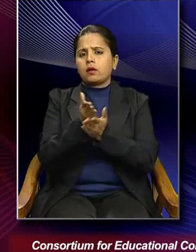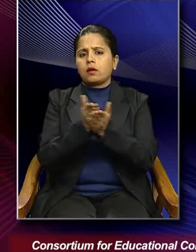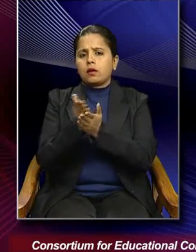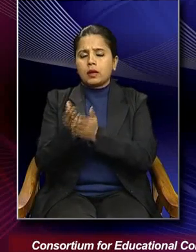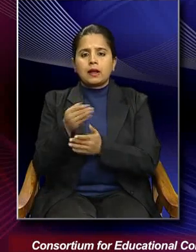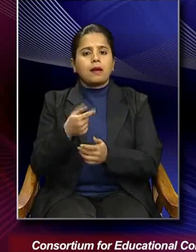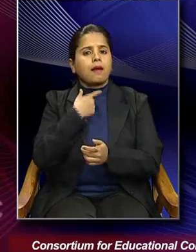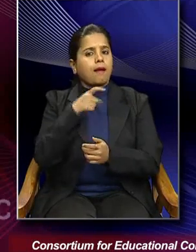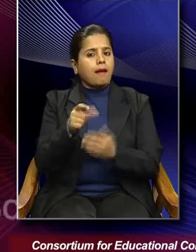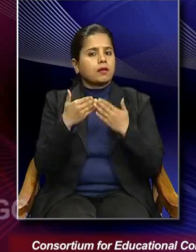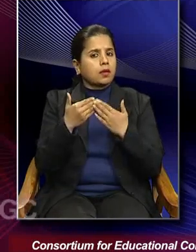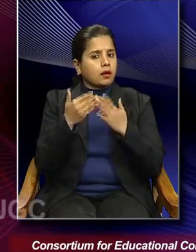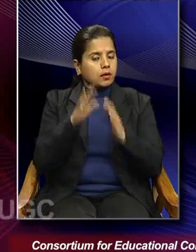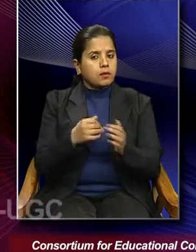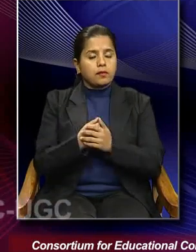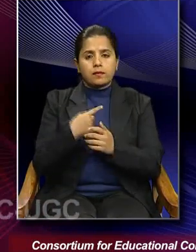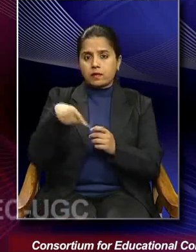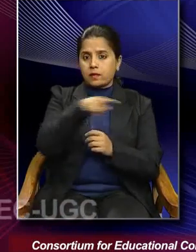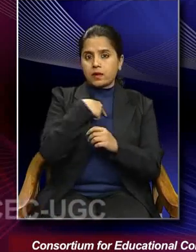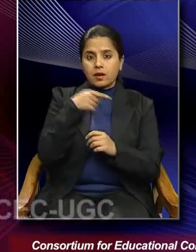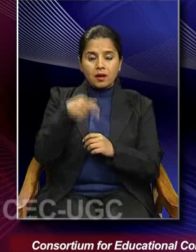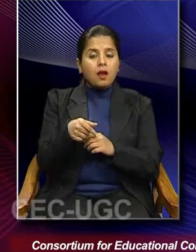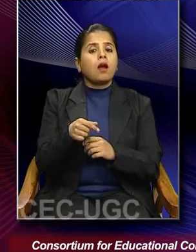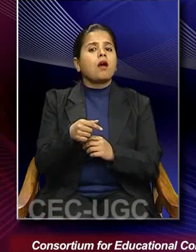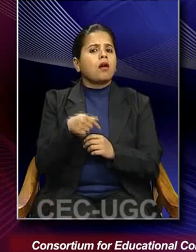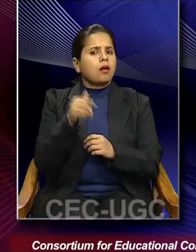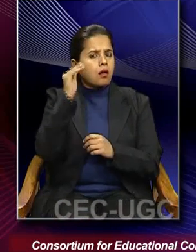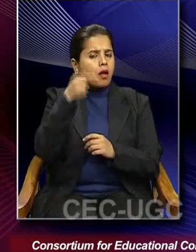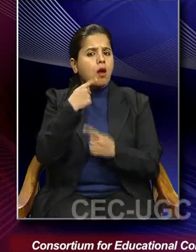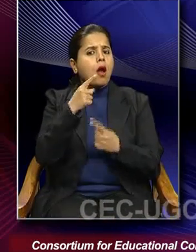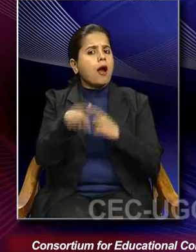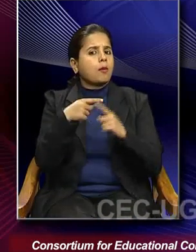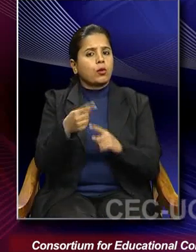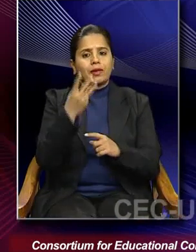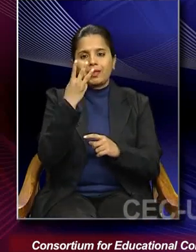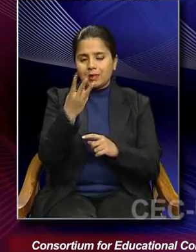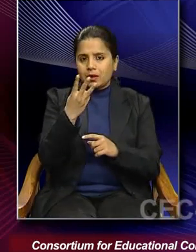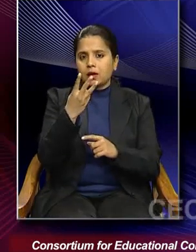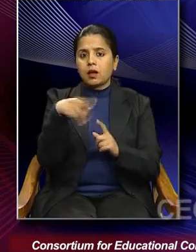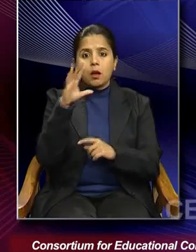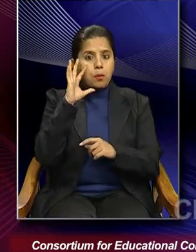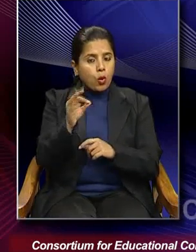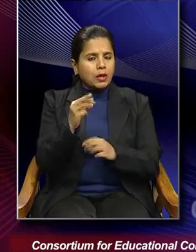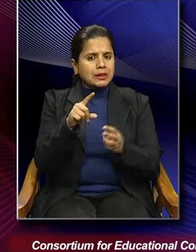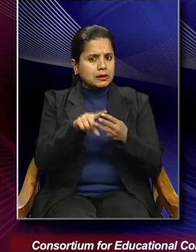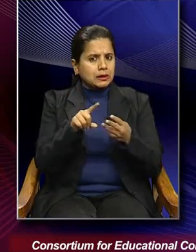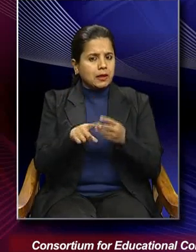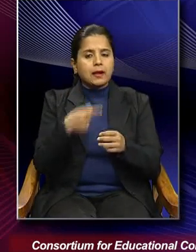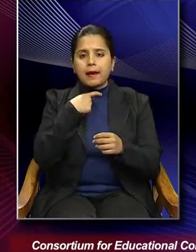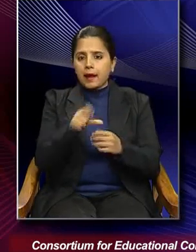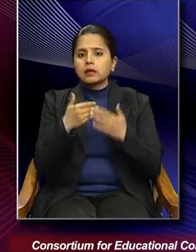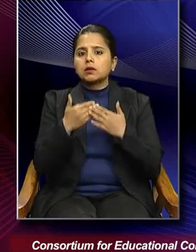studies. Here in this lecture we are going to discuss 3 critical and important case